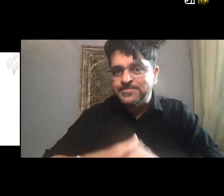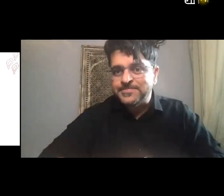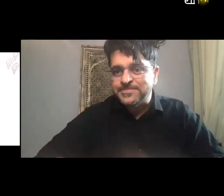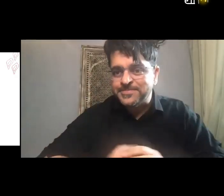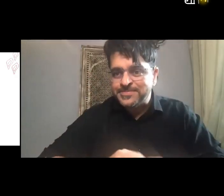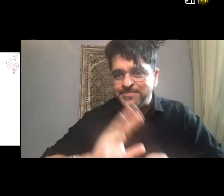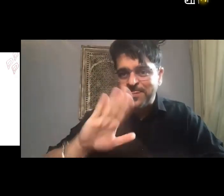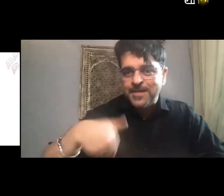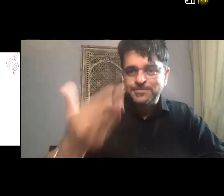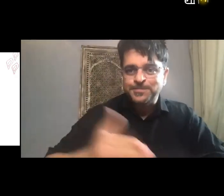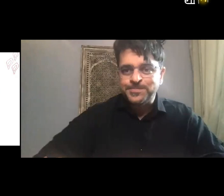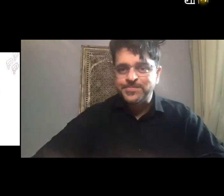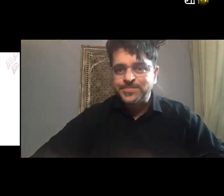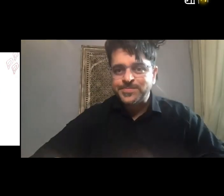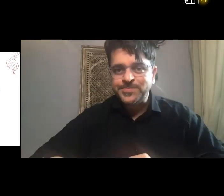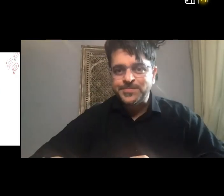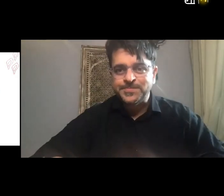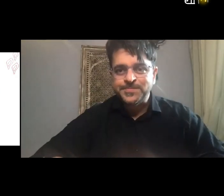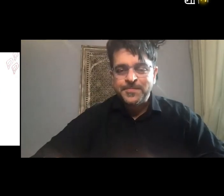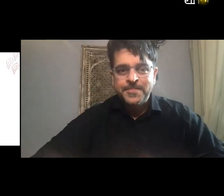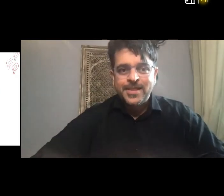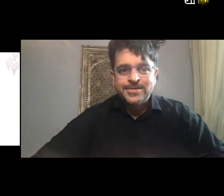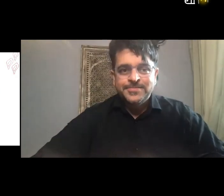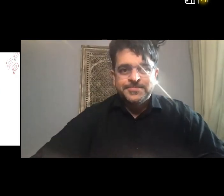to hustle now. Next slide, please.